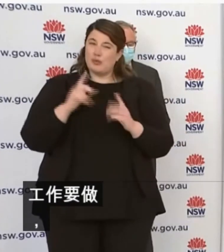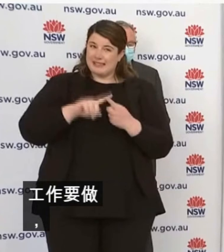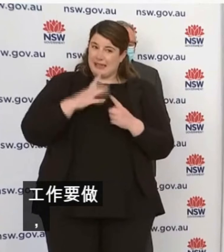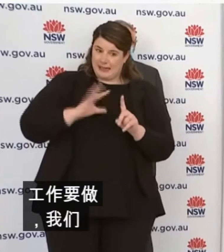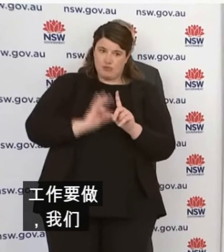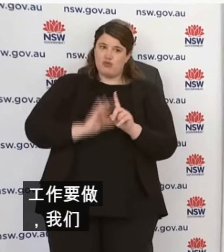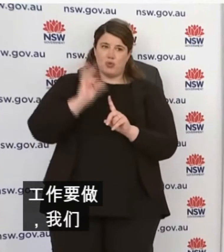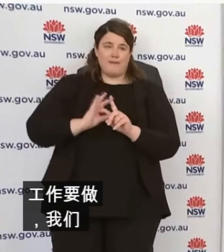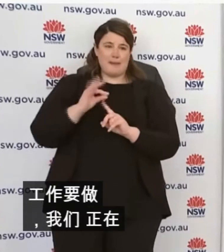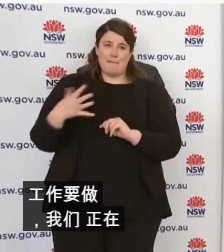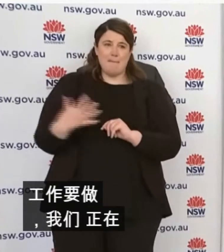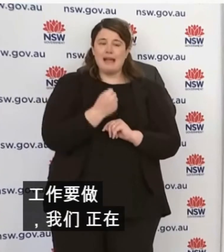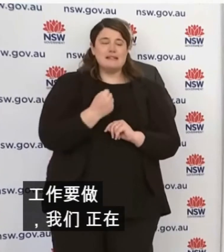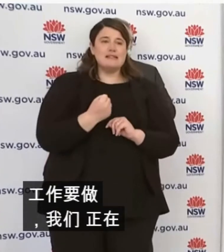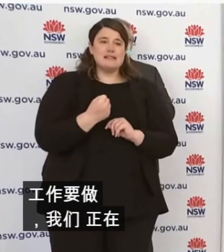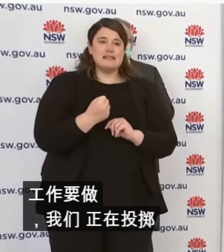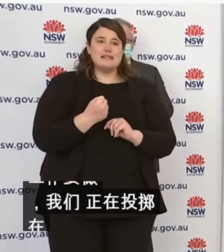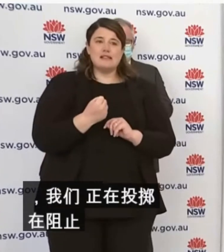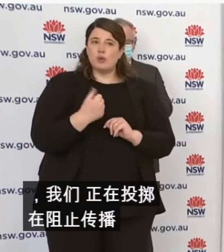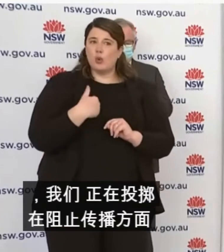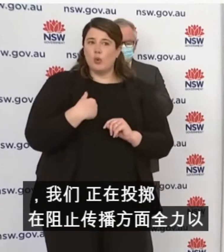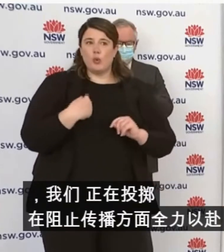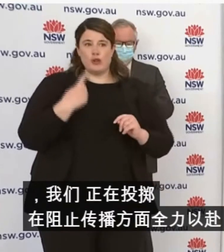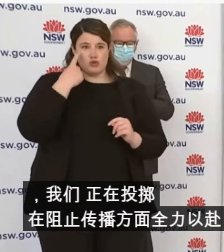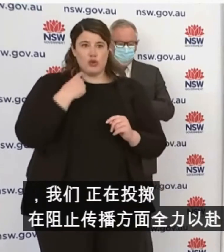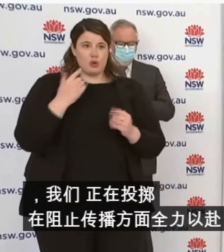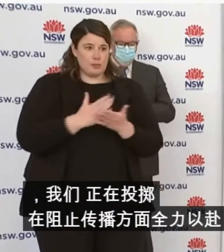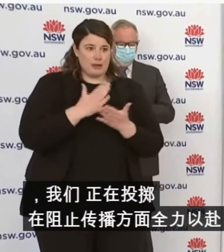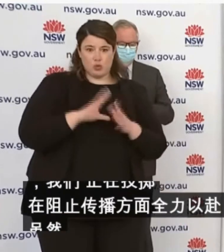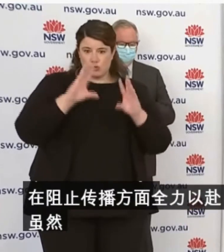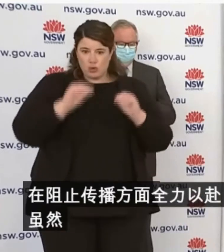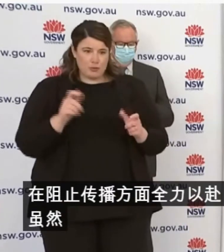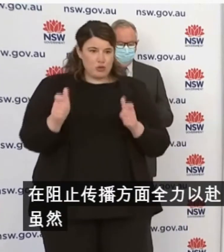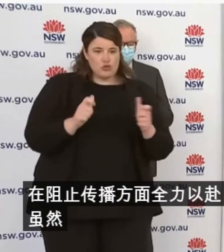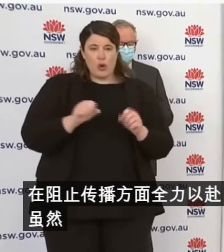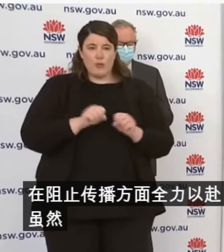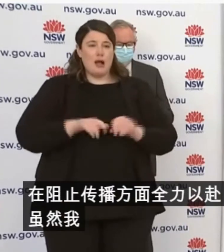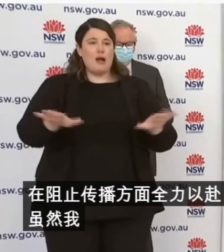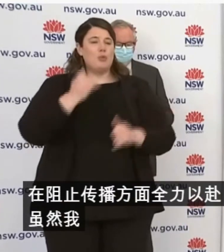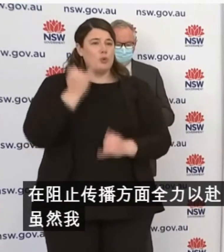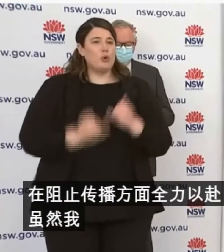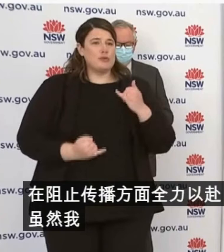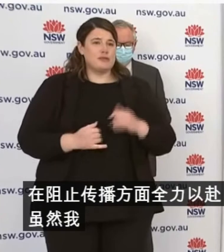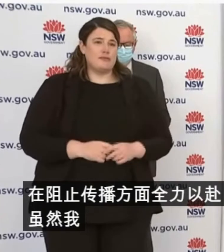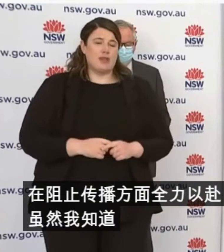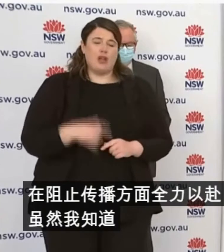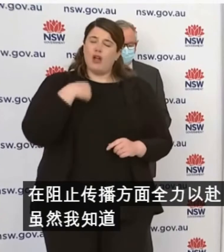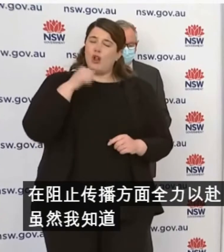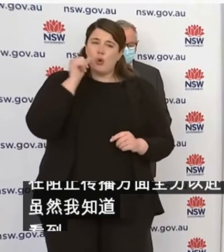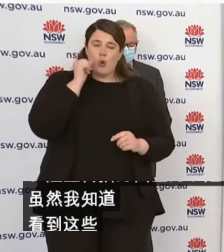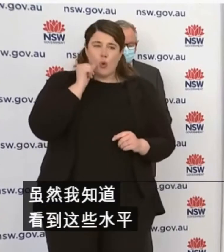and we are throwing out all stops in terms of stopping the spread. So whilst I know it is